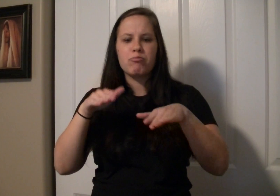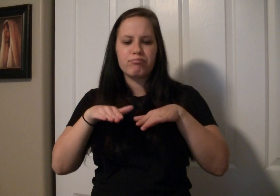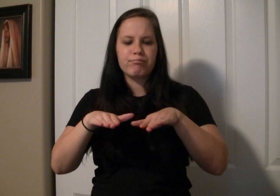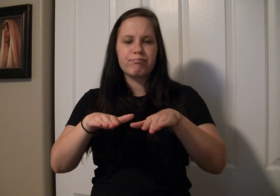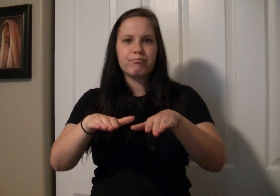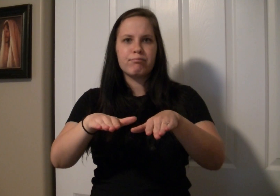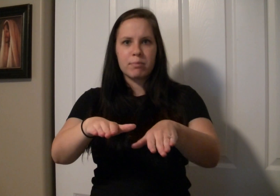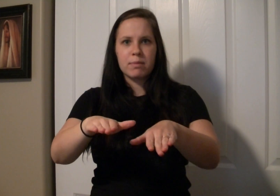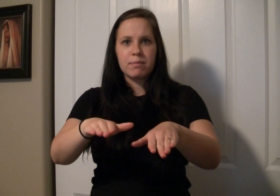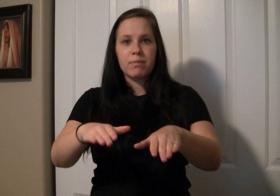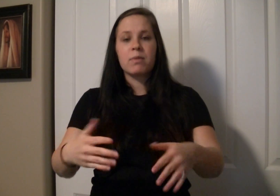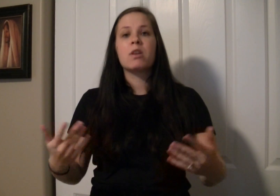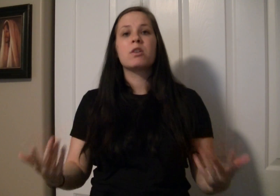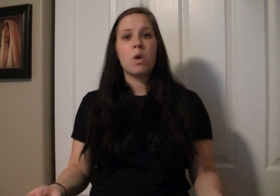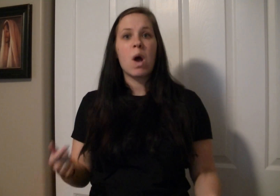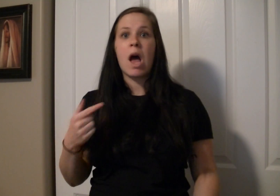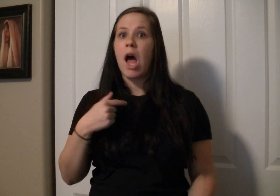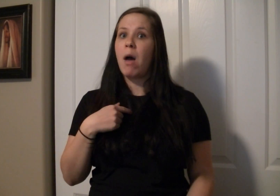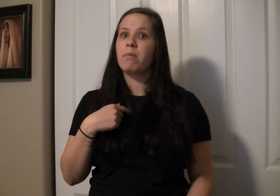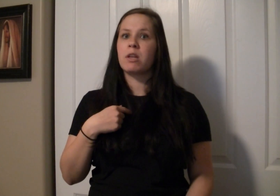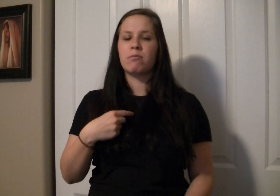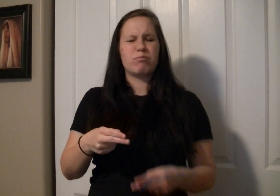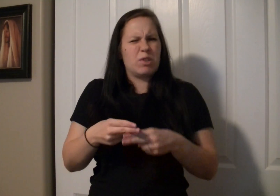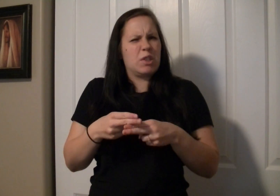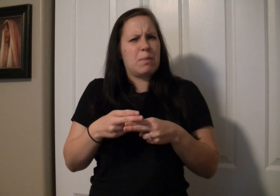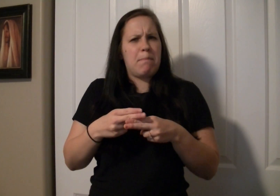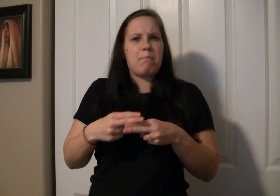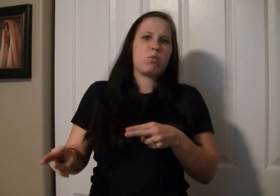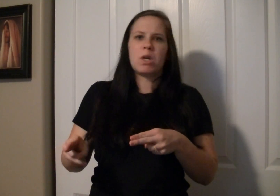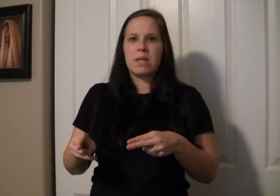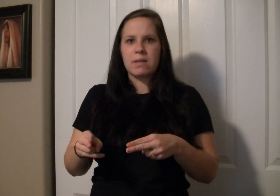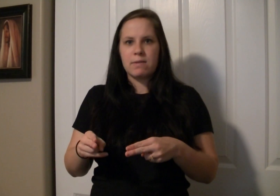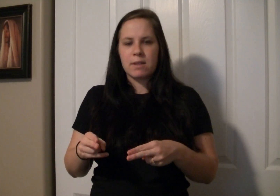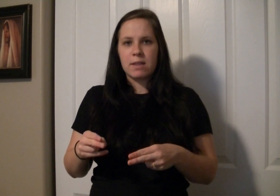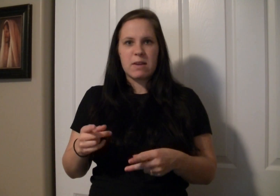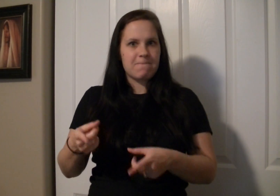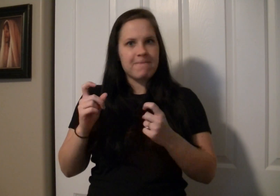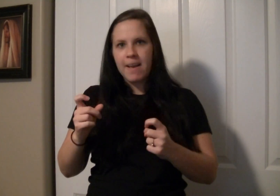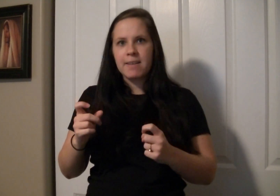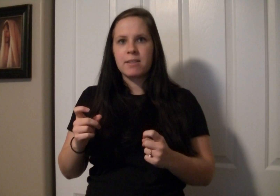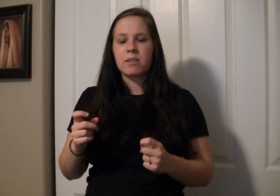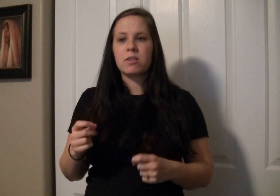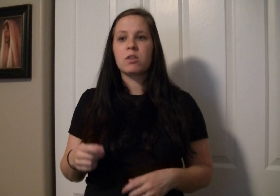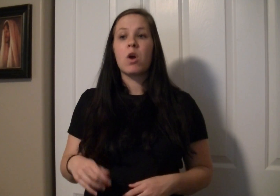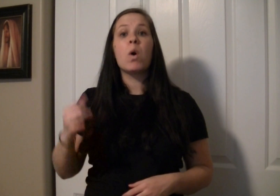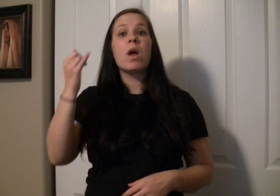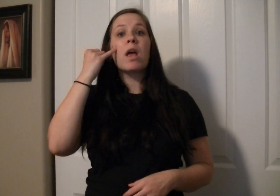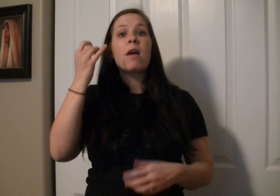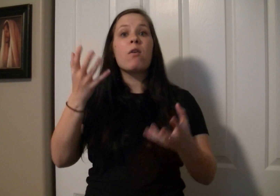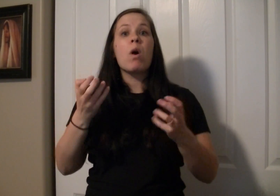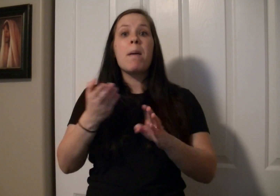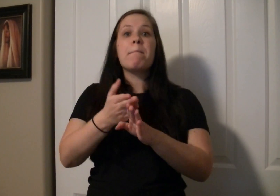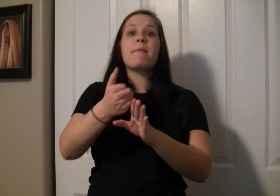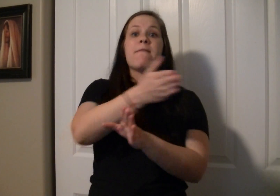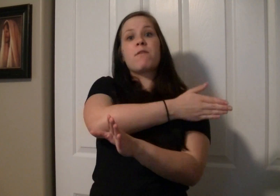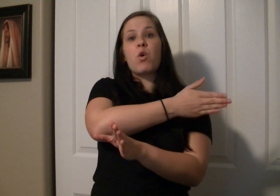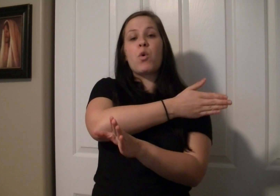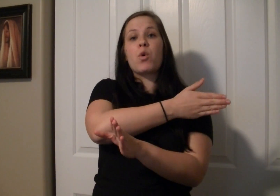going to talk very quickly about how you do it either way. If you want to put the zipper in before you've put